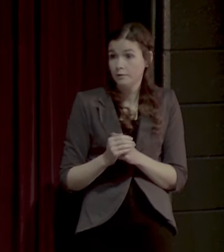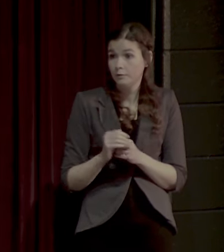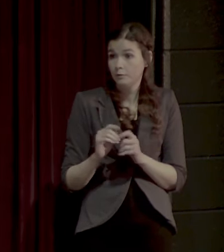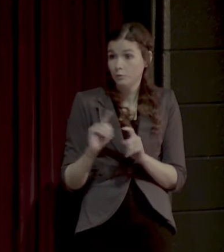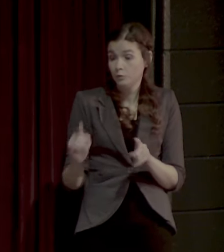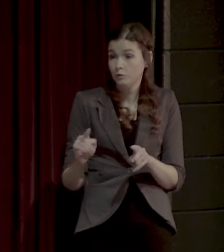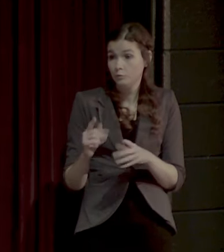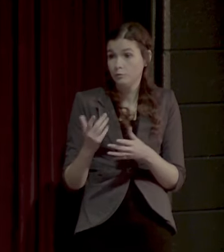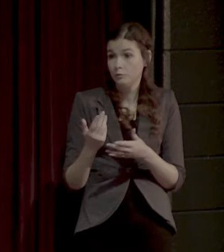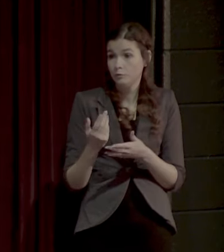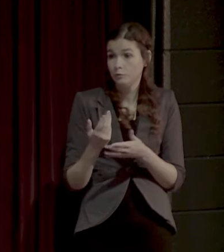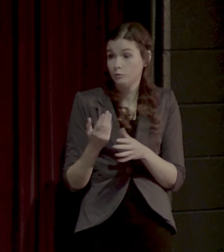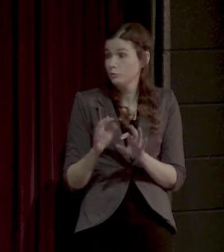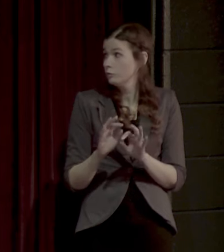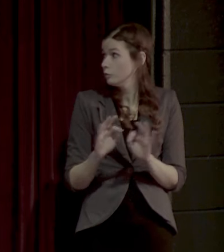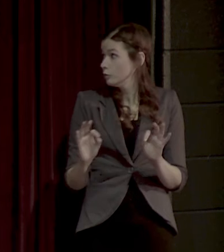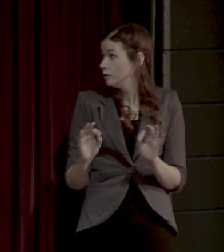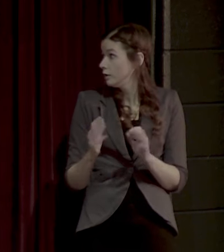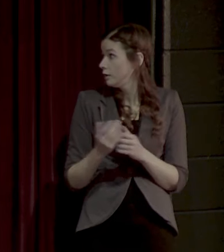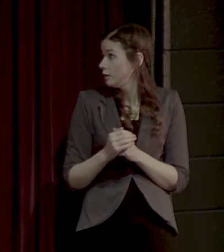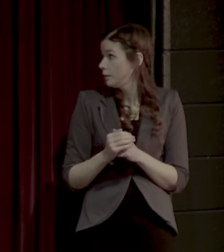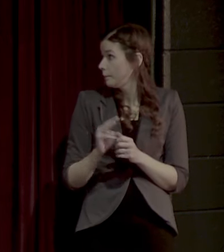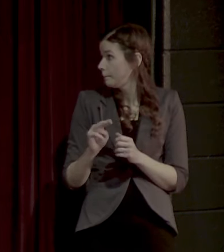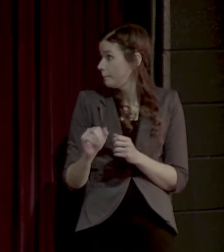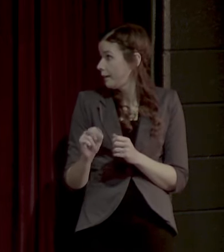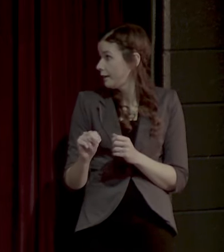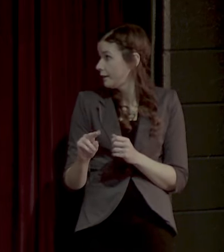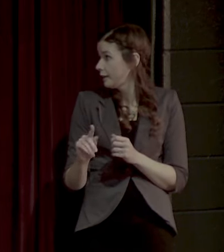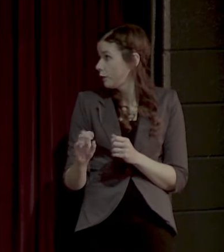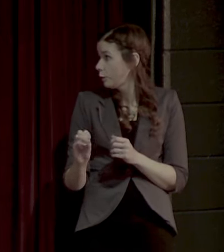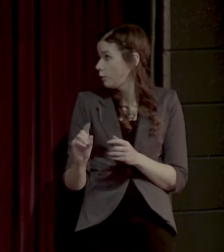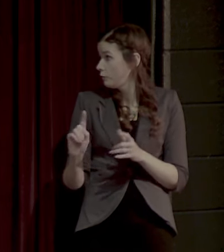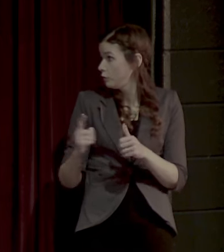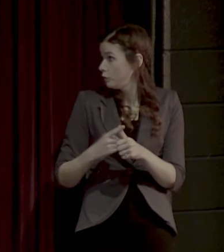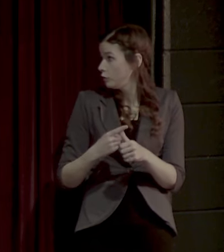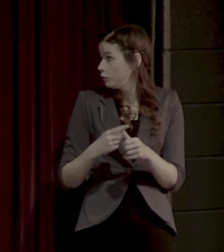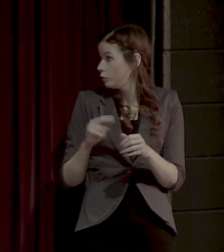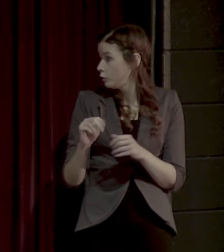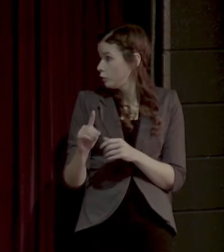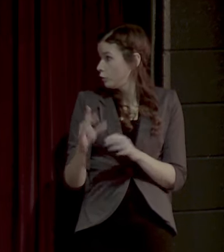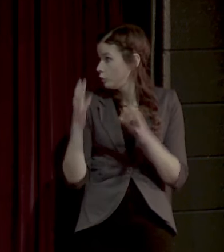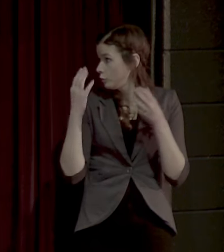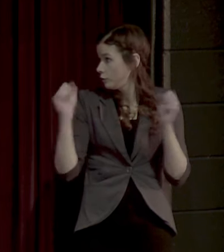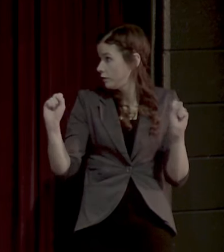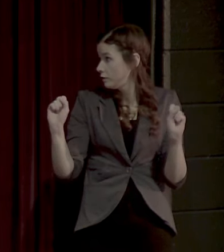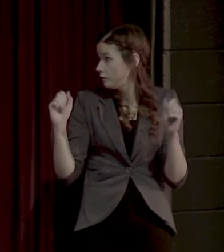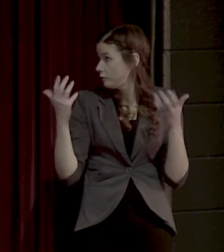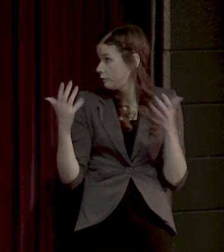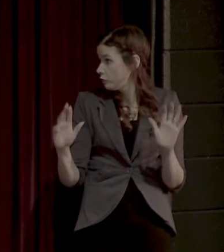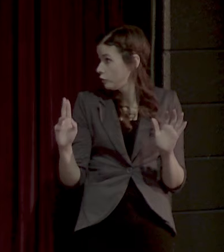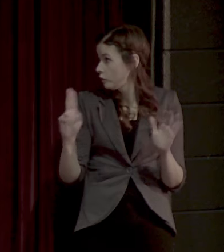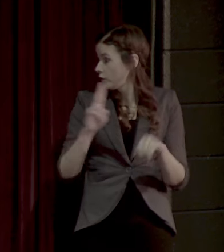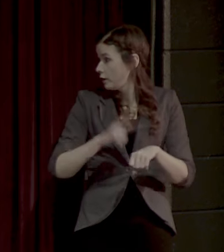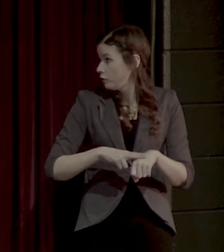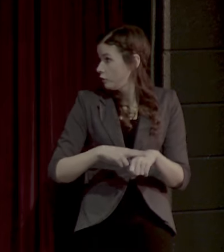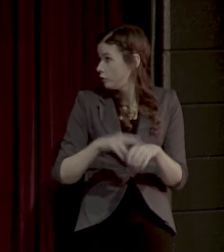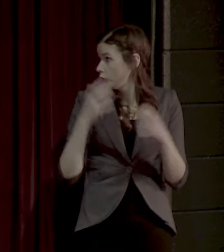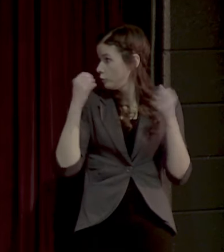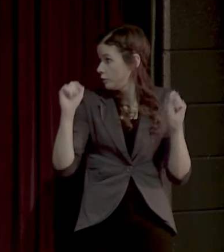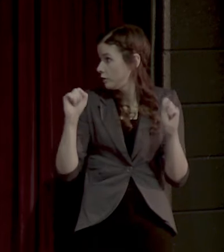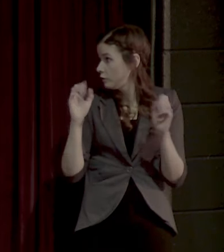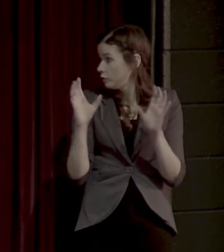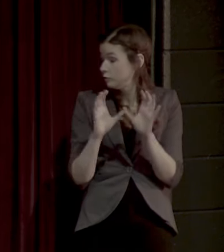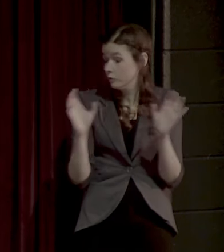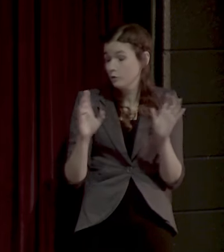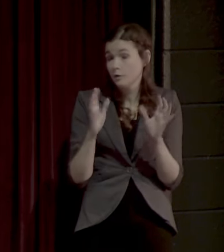University, Mankato, and in 2017, she was the first North Dakota superintendent to complete her national superintendent certificate